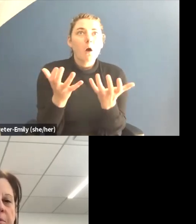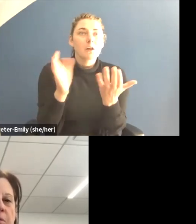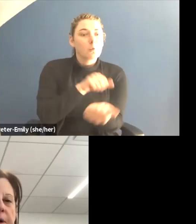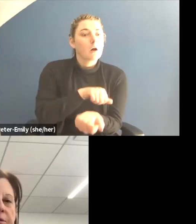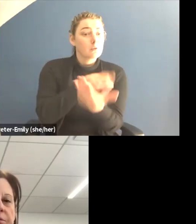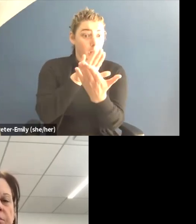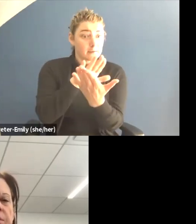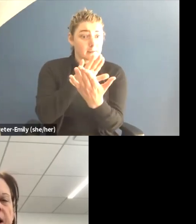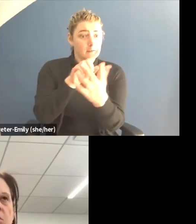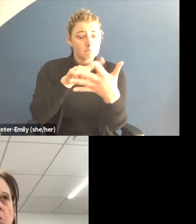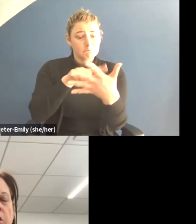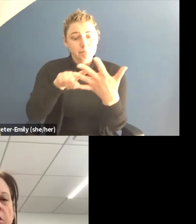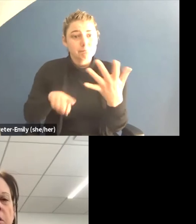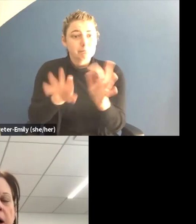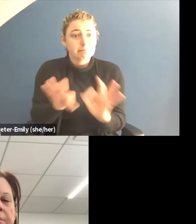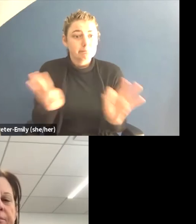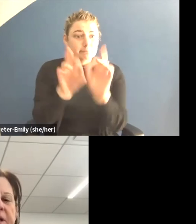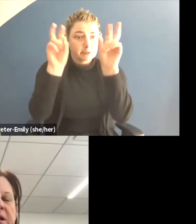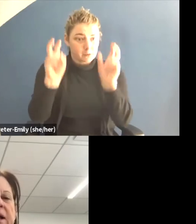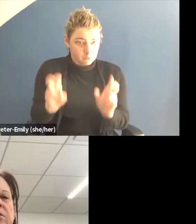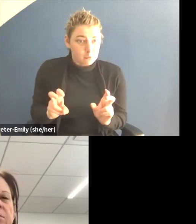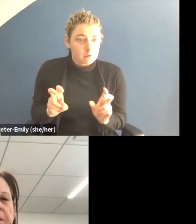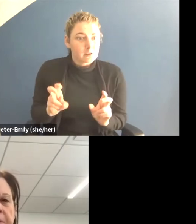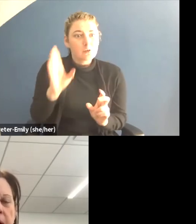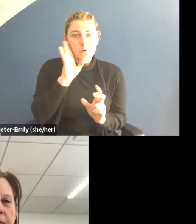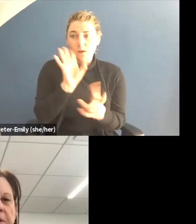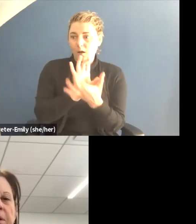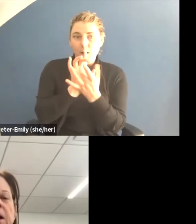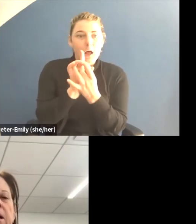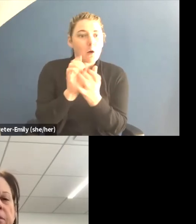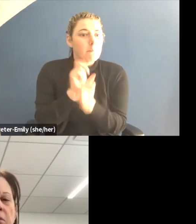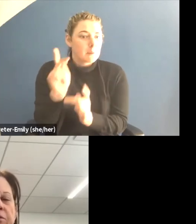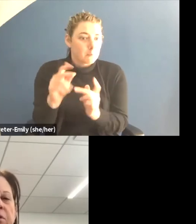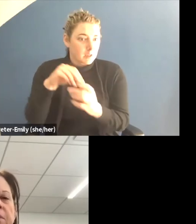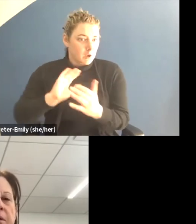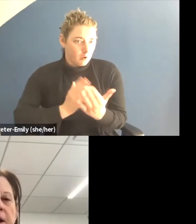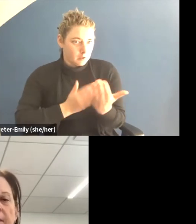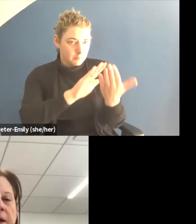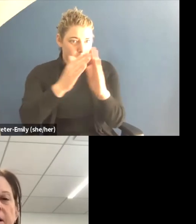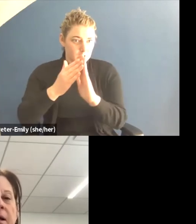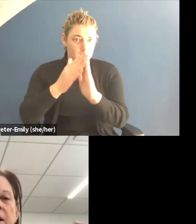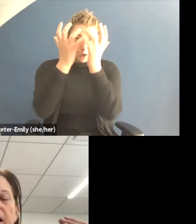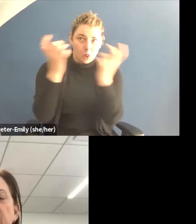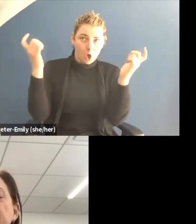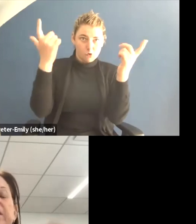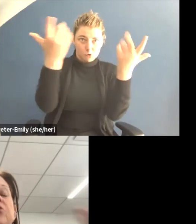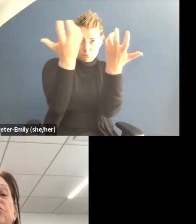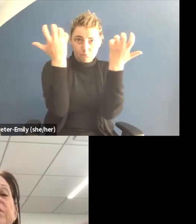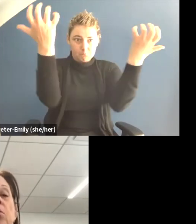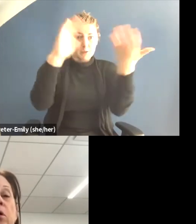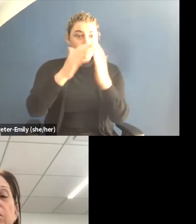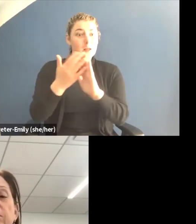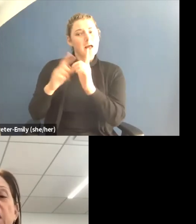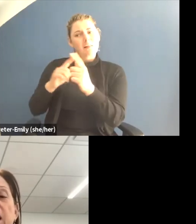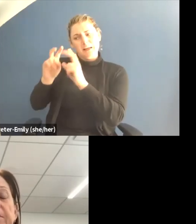address important issues that were connected to people in our community, in the larger community, and then issues